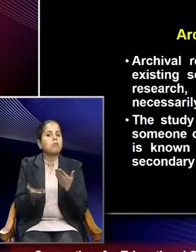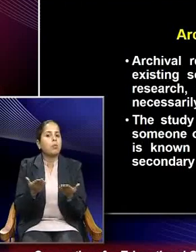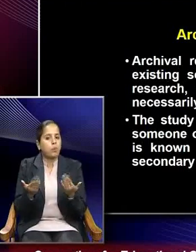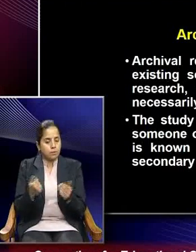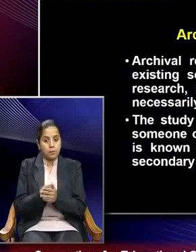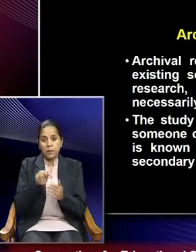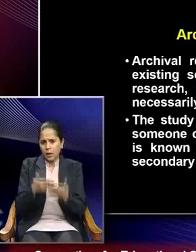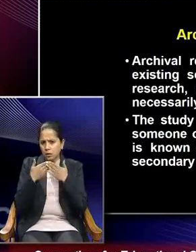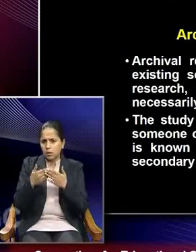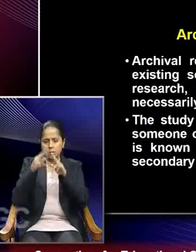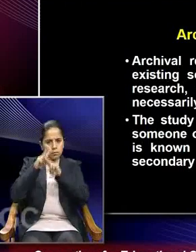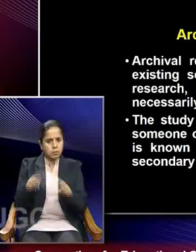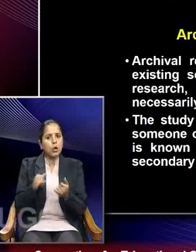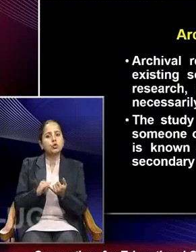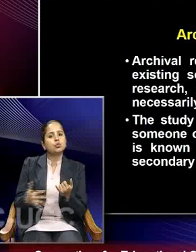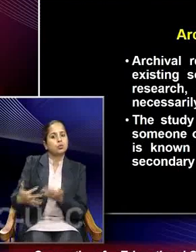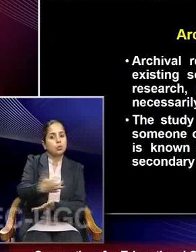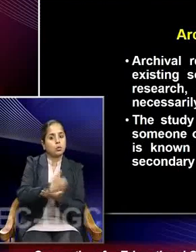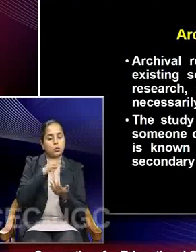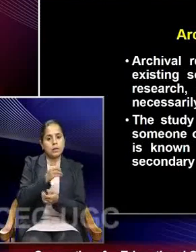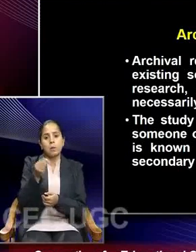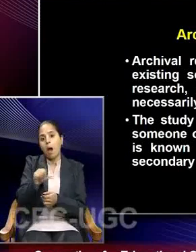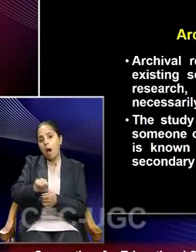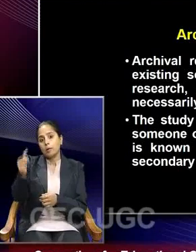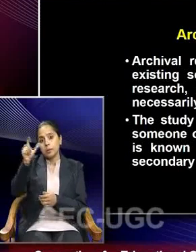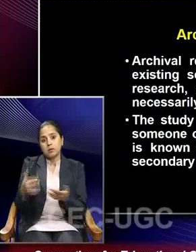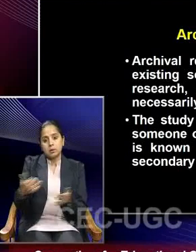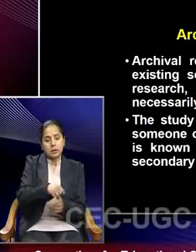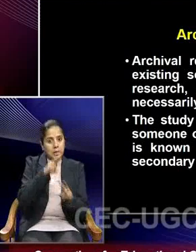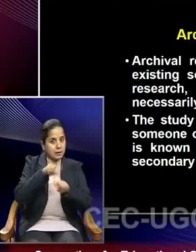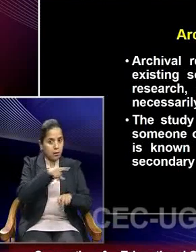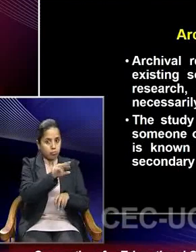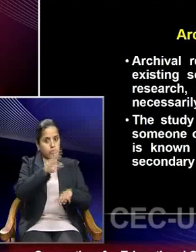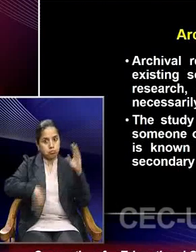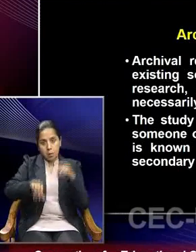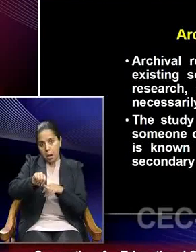The study of source collected by someone other than the researcher is